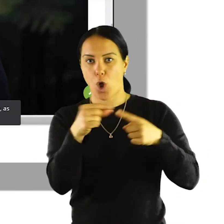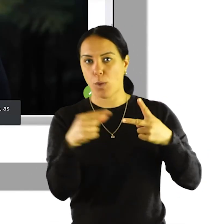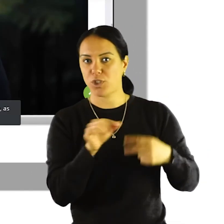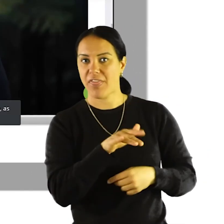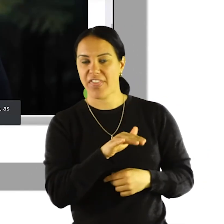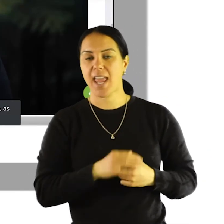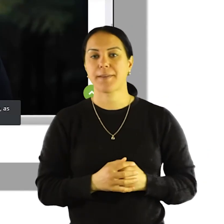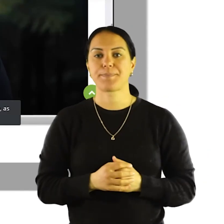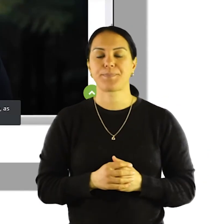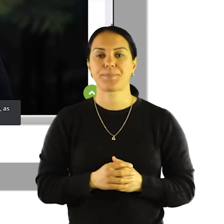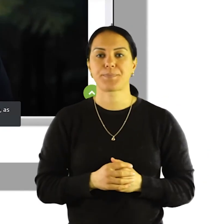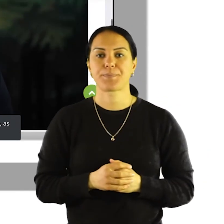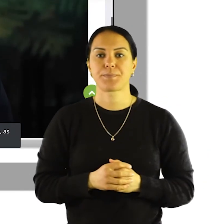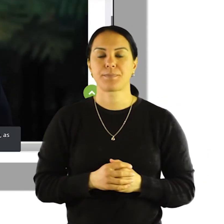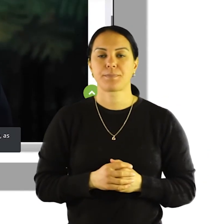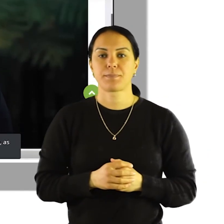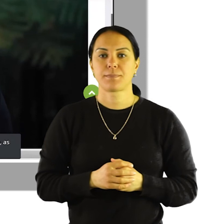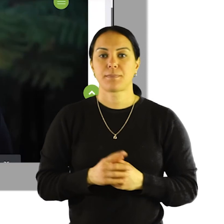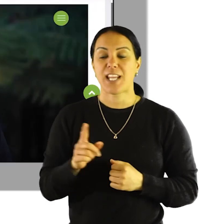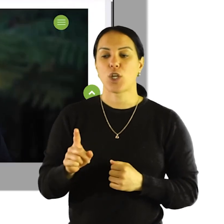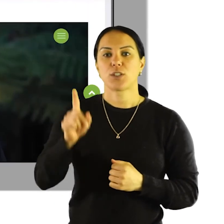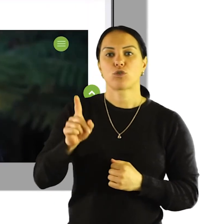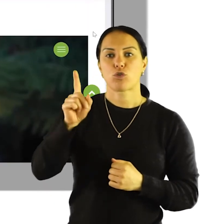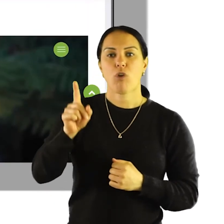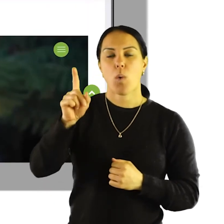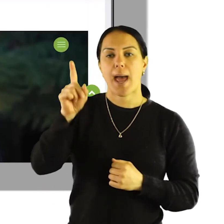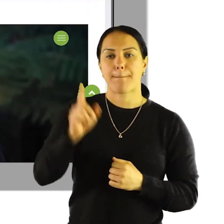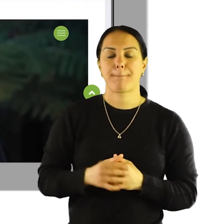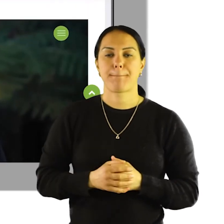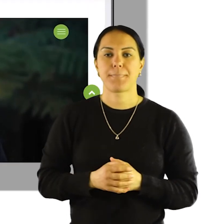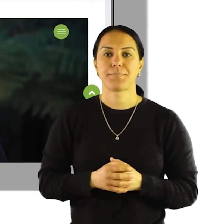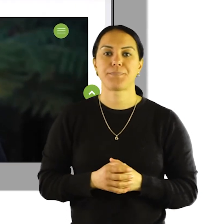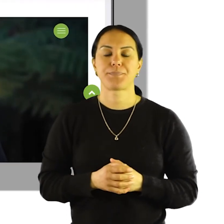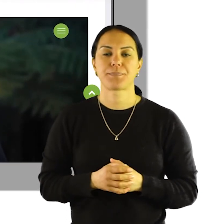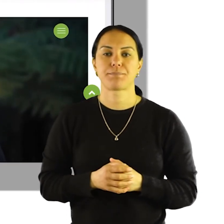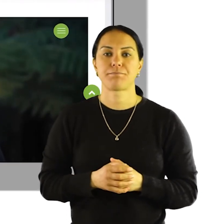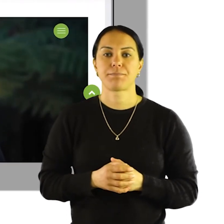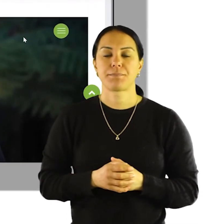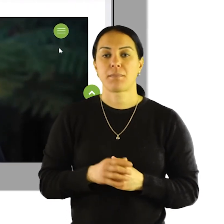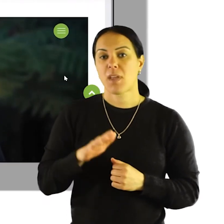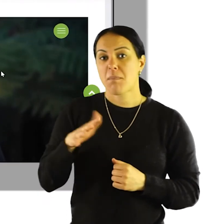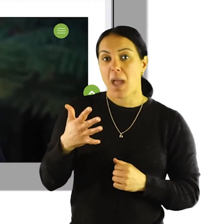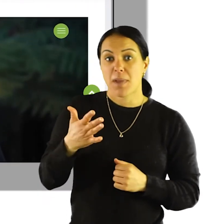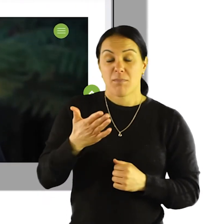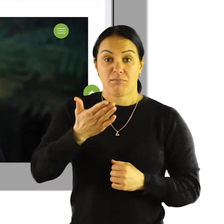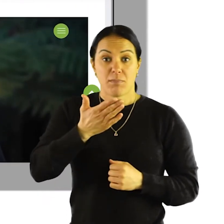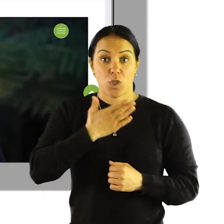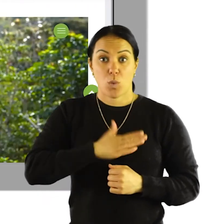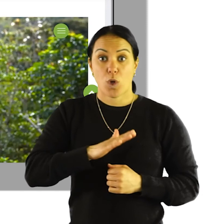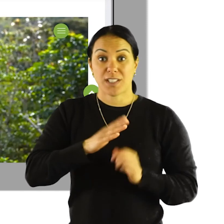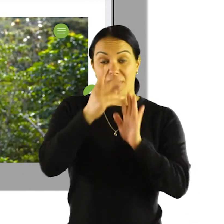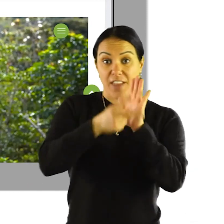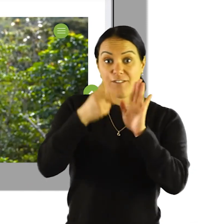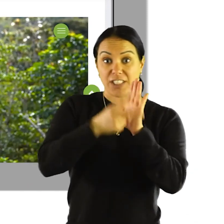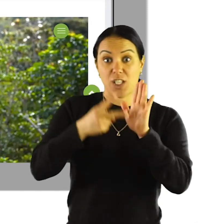And you can also scroll up. One of the things that people might like to do so that the video fills